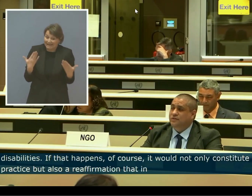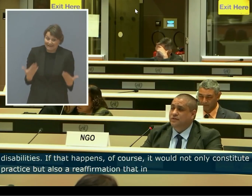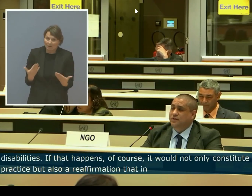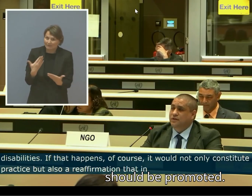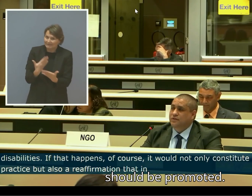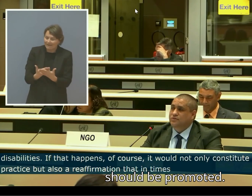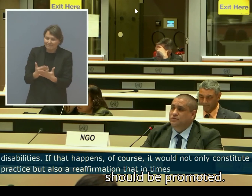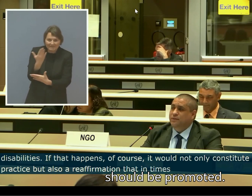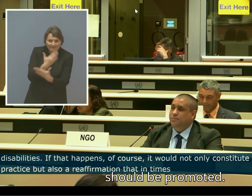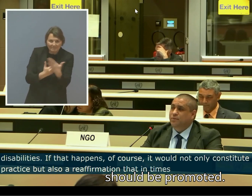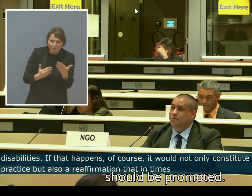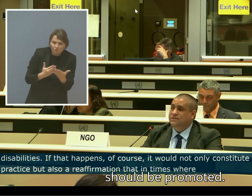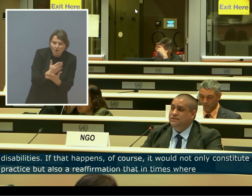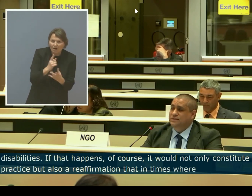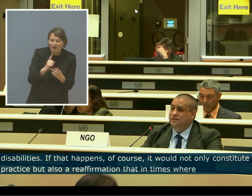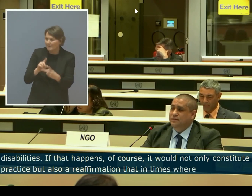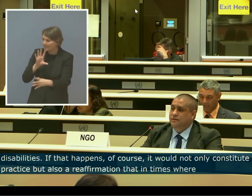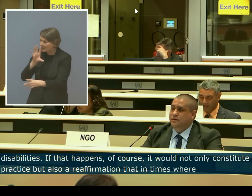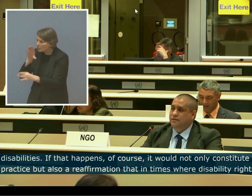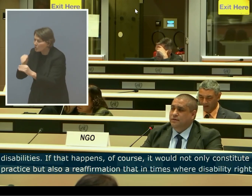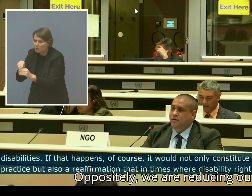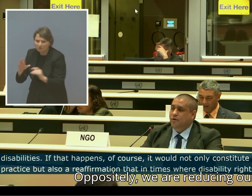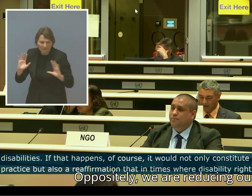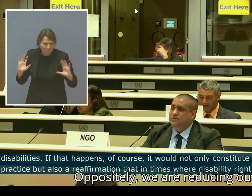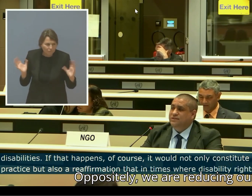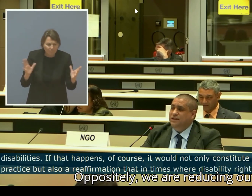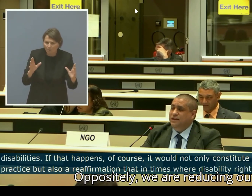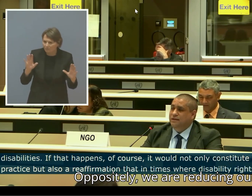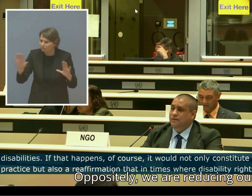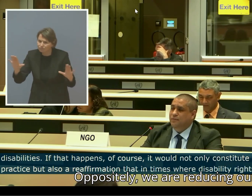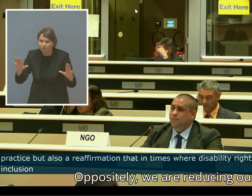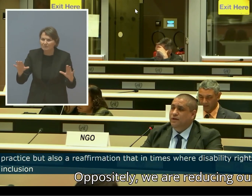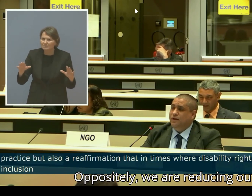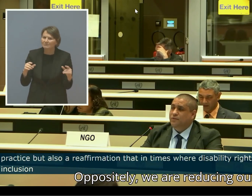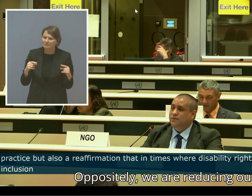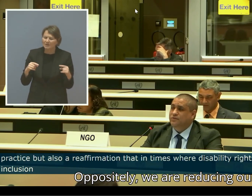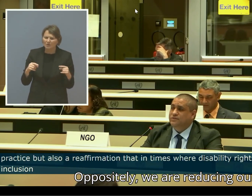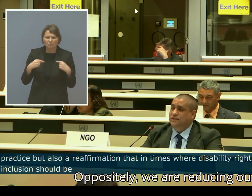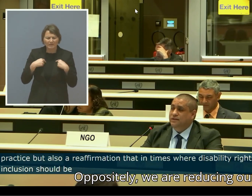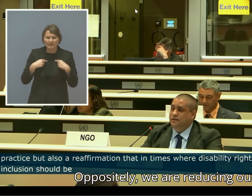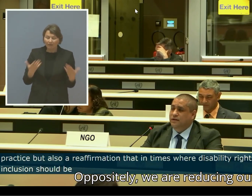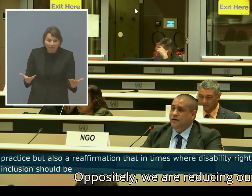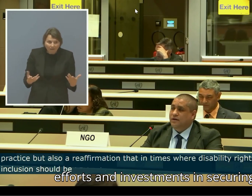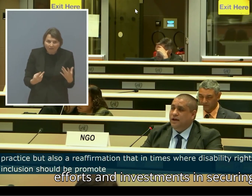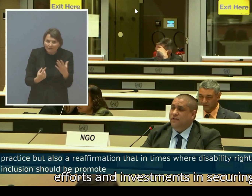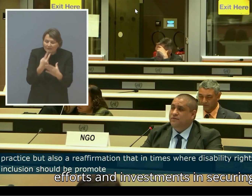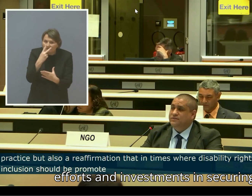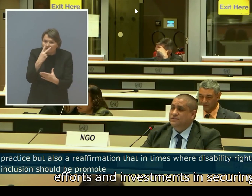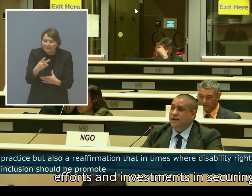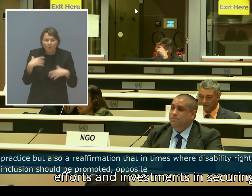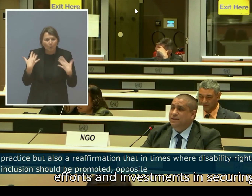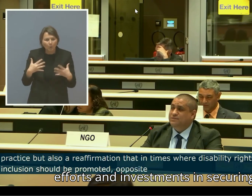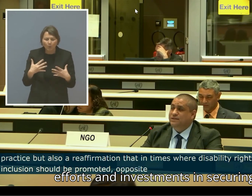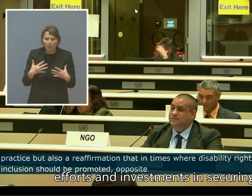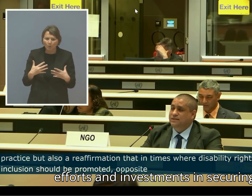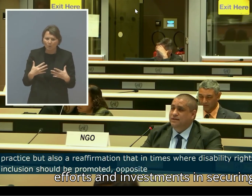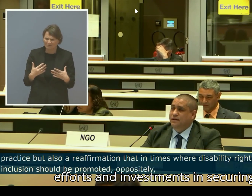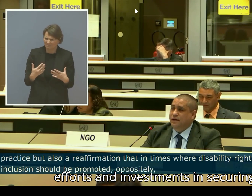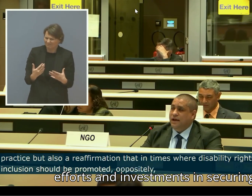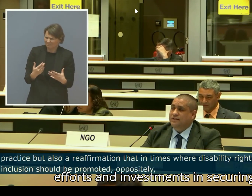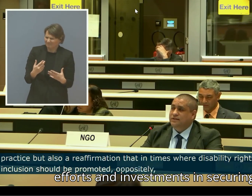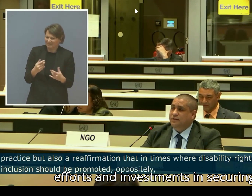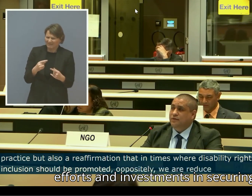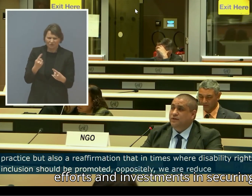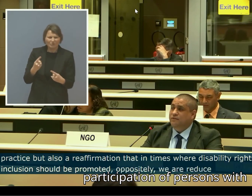inclusion should be promoted, oppositely, we are reducing our efforts and investments